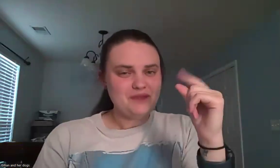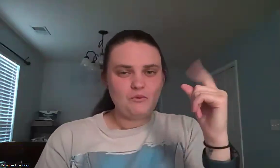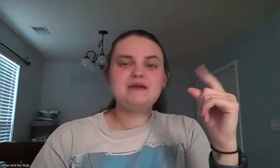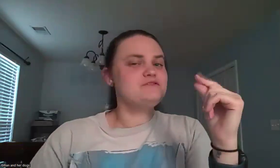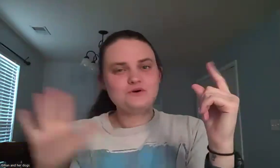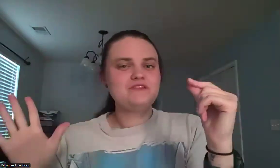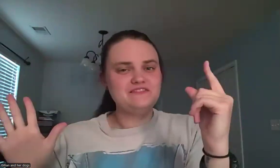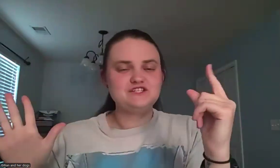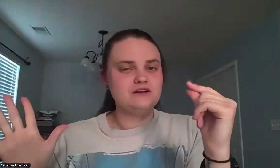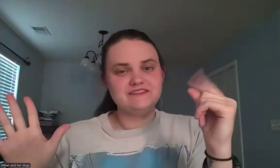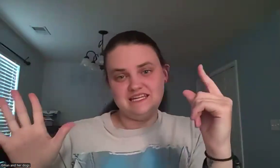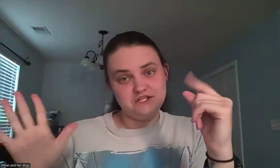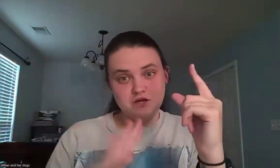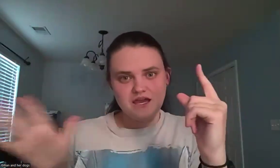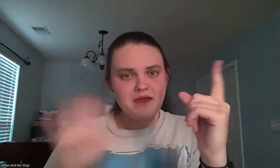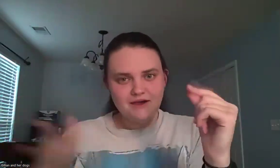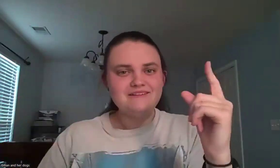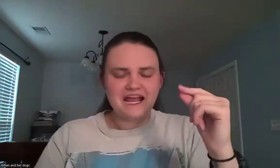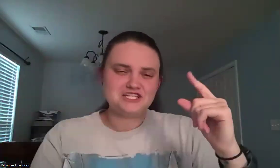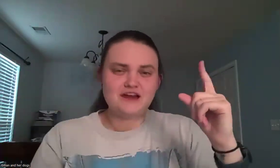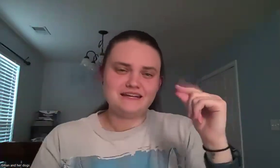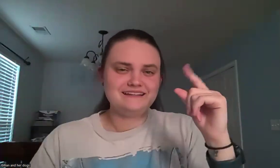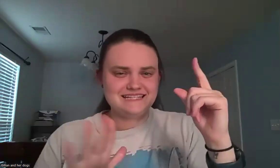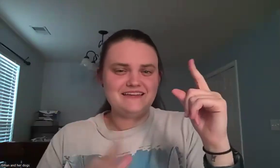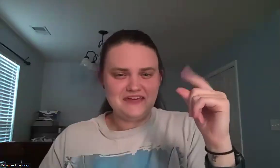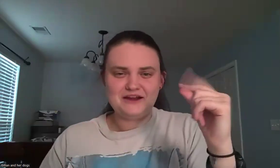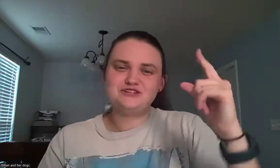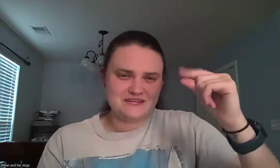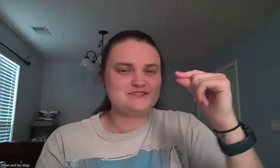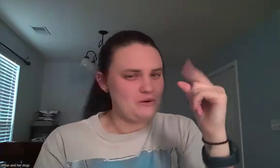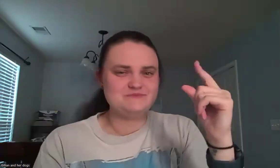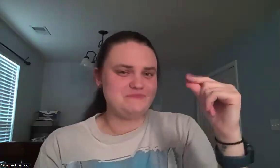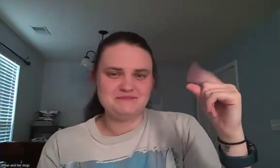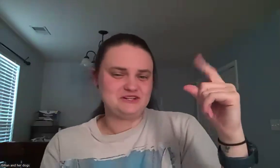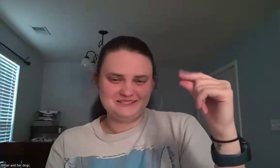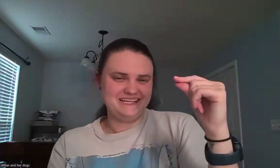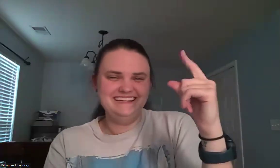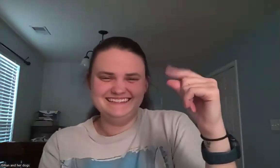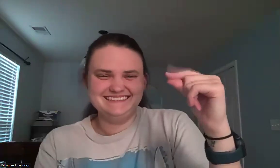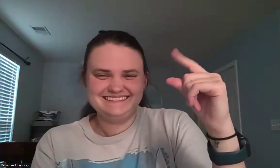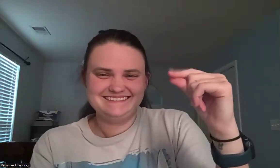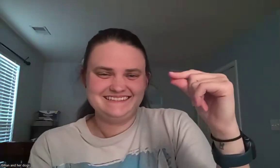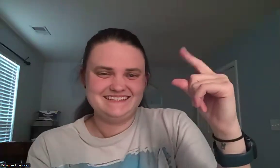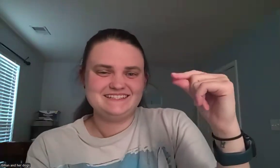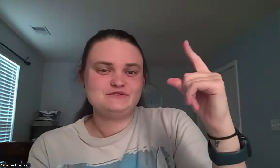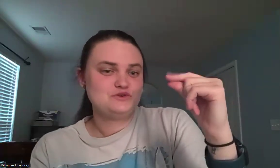Way before like the song and the TV show came out. Like I just thought I'd like to say that there. So this has always been Baby Shark to me. So